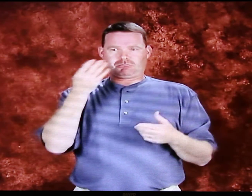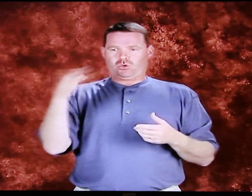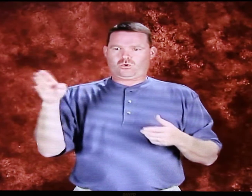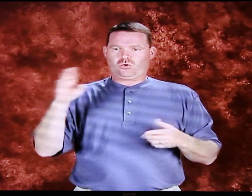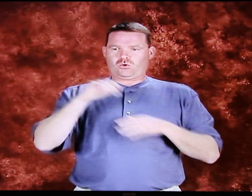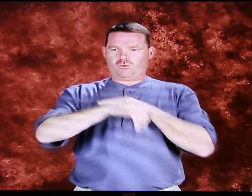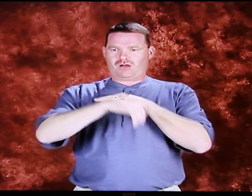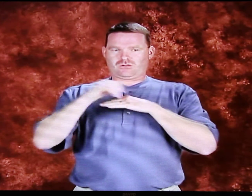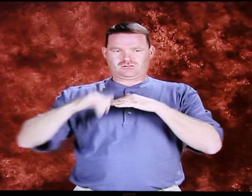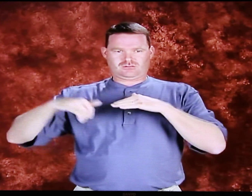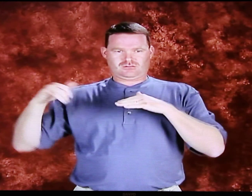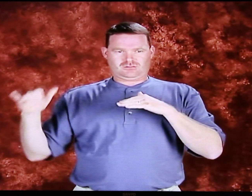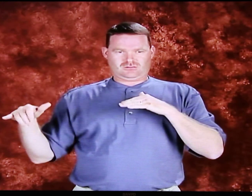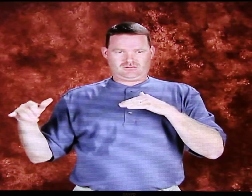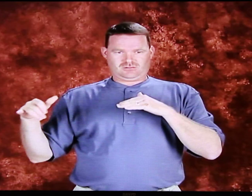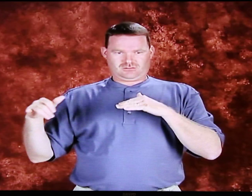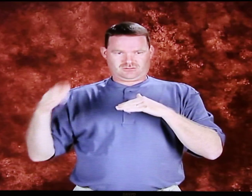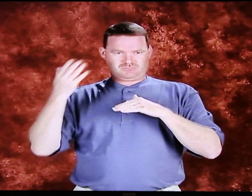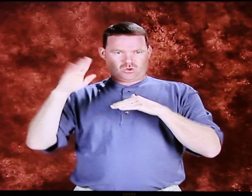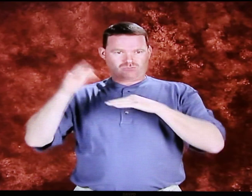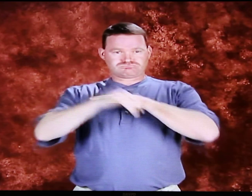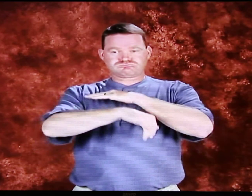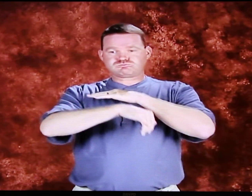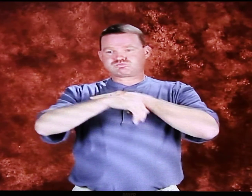a huge creature in the ocean, it's called the blue whale.